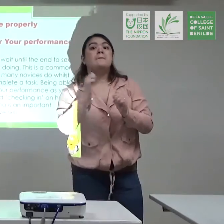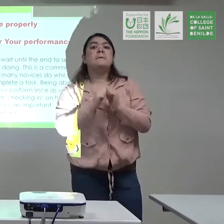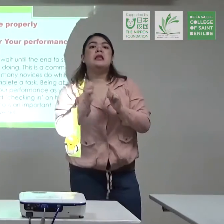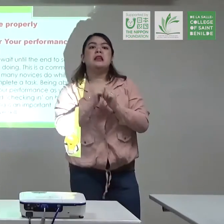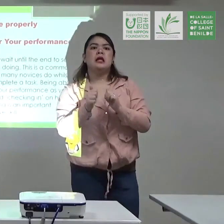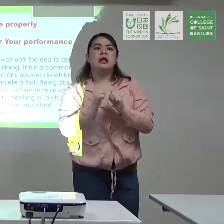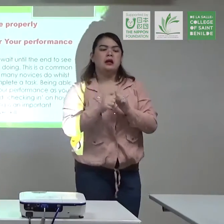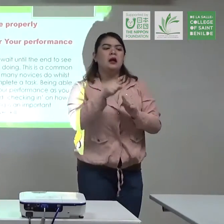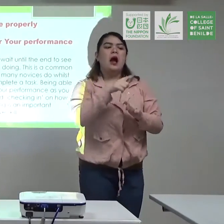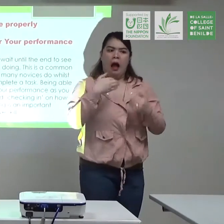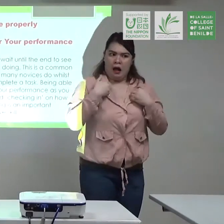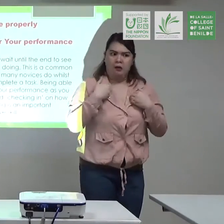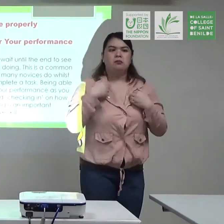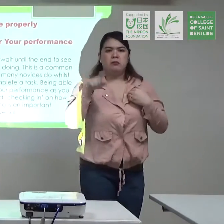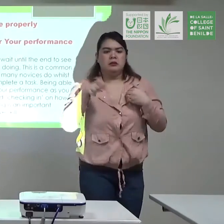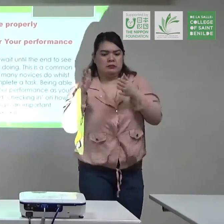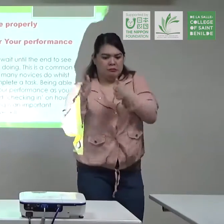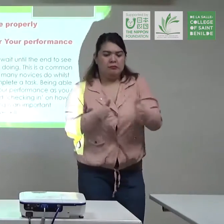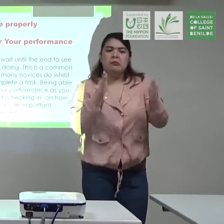monitoring of the